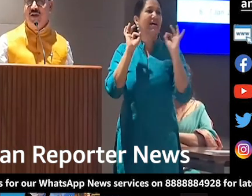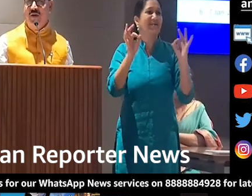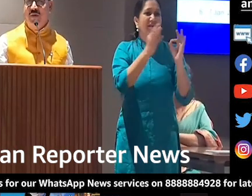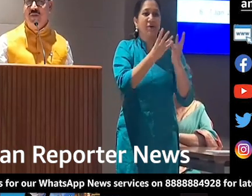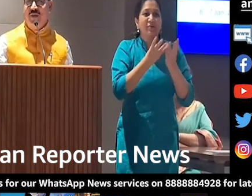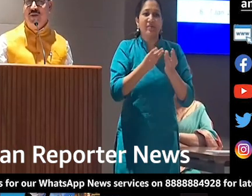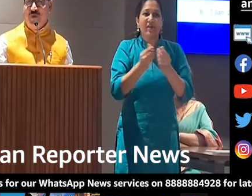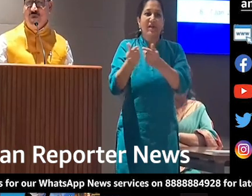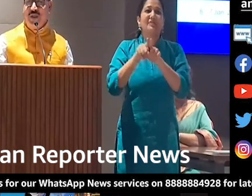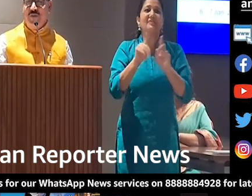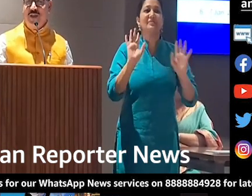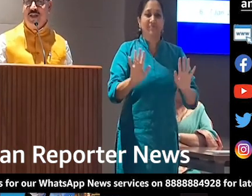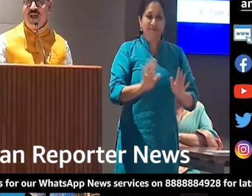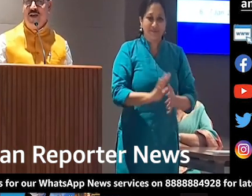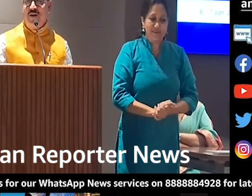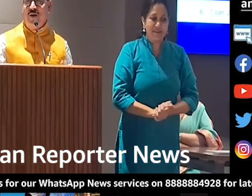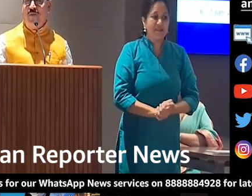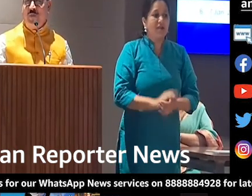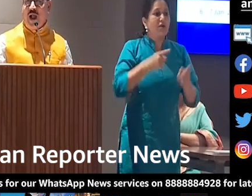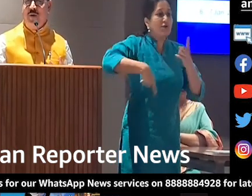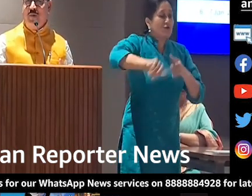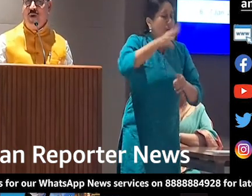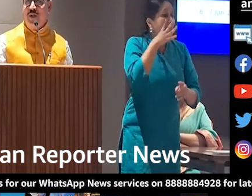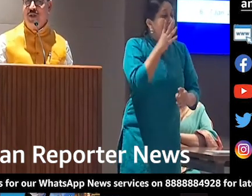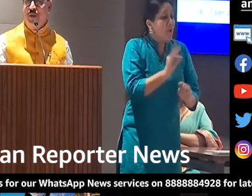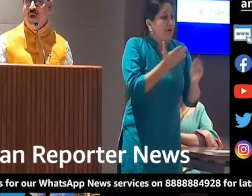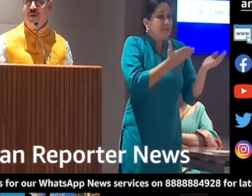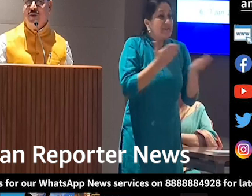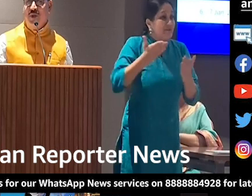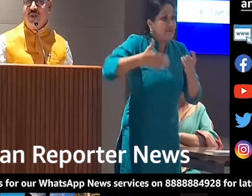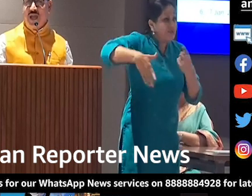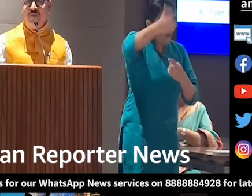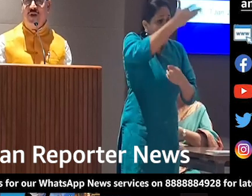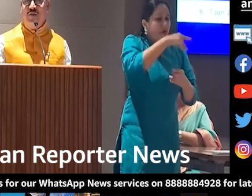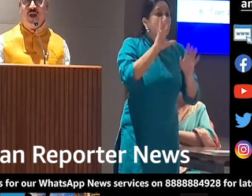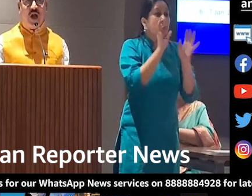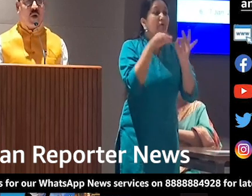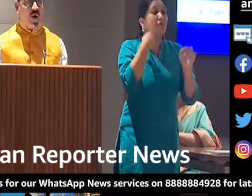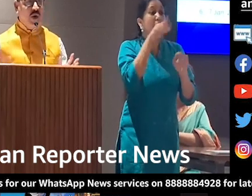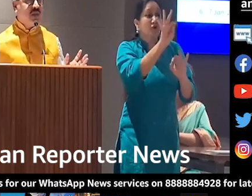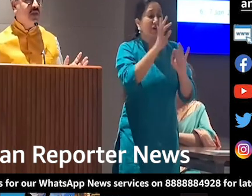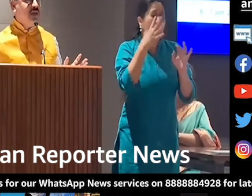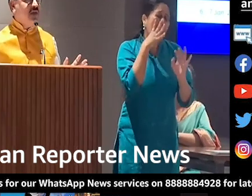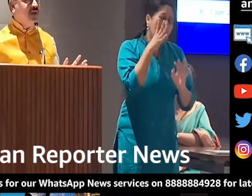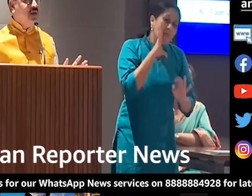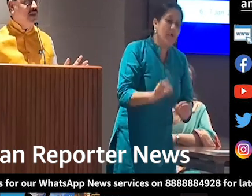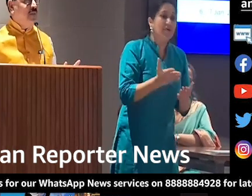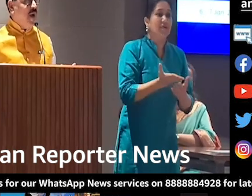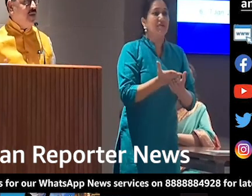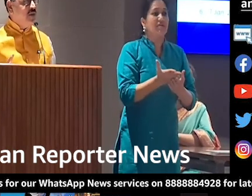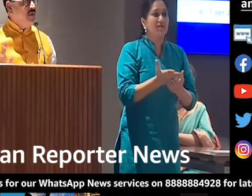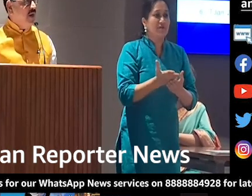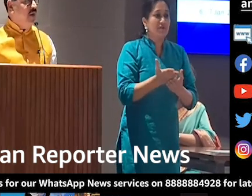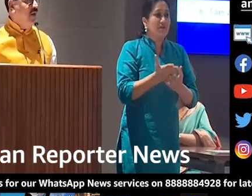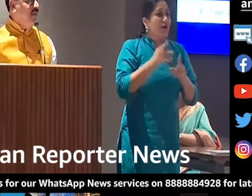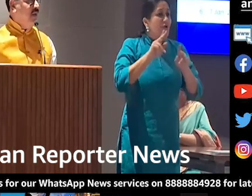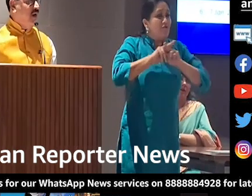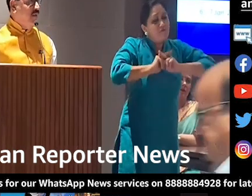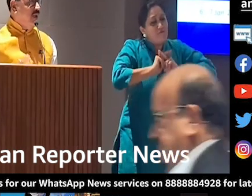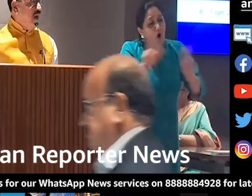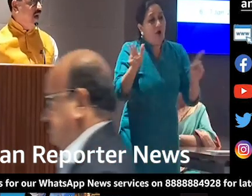festival, you know. So your services are of prime importance to us, because everywhere across the Panjim